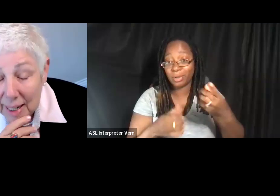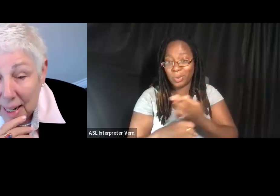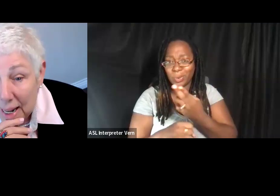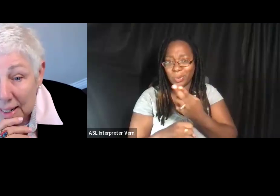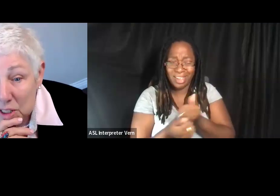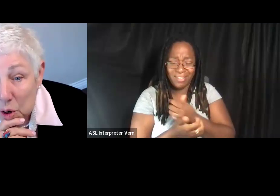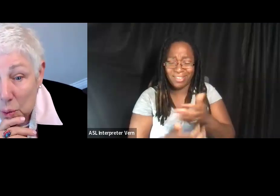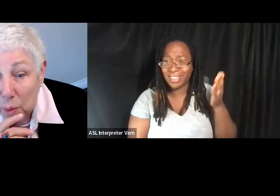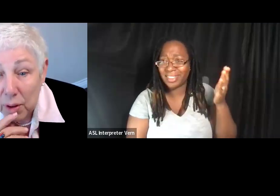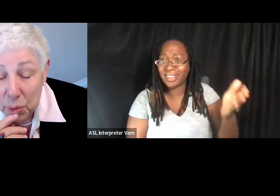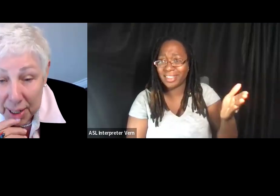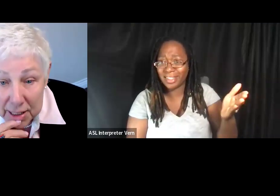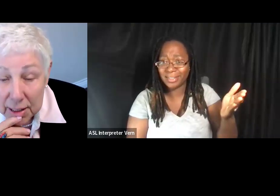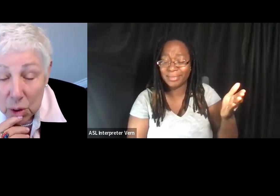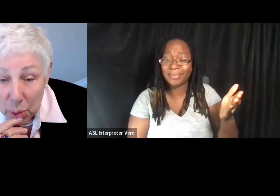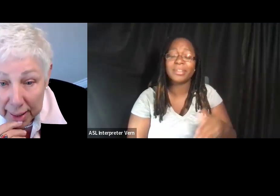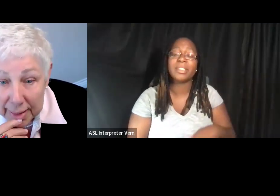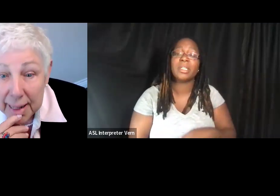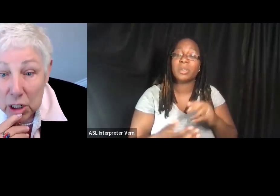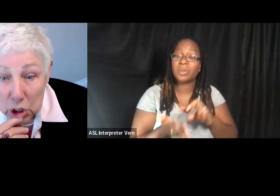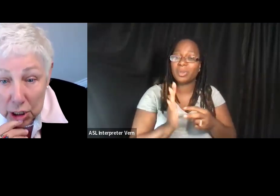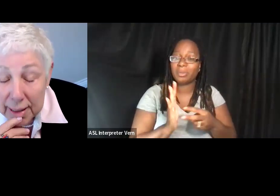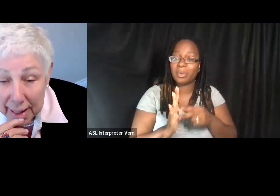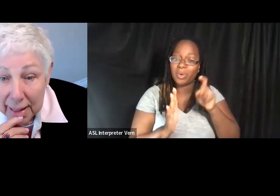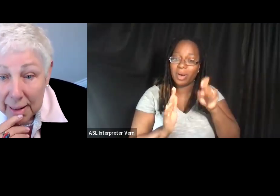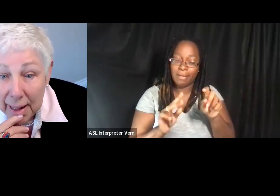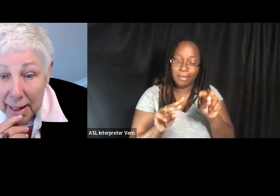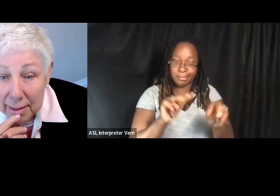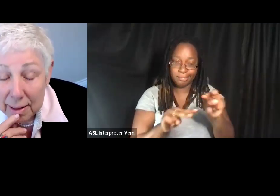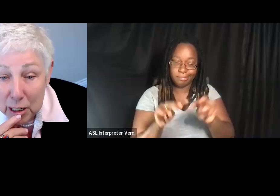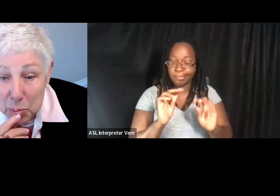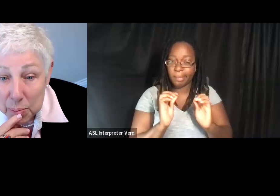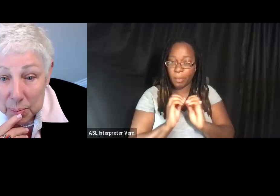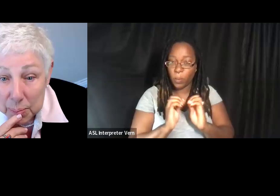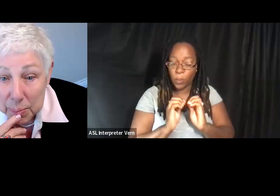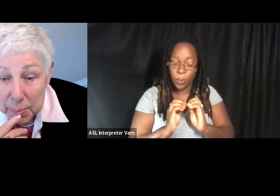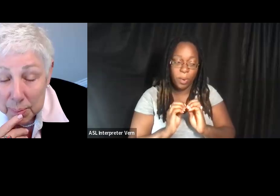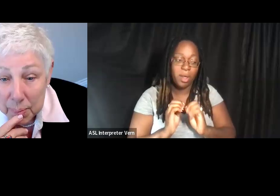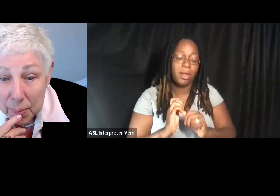there. And so you need to go ahead and take a look at that and